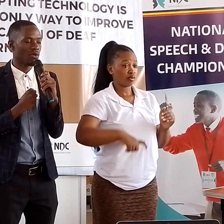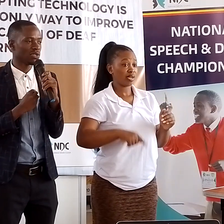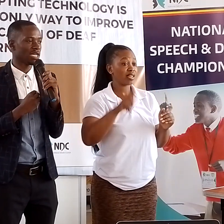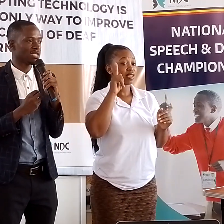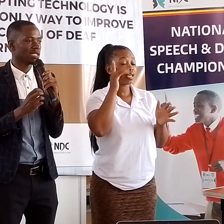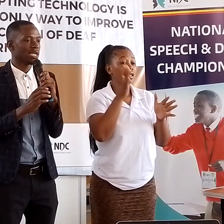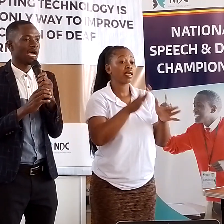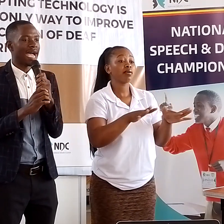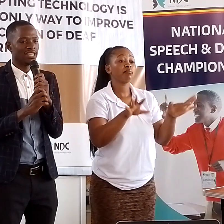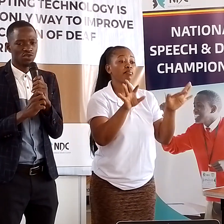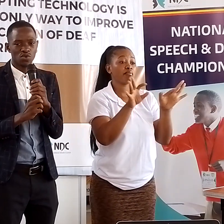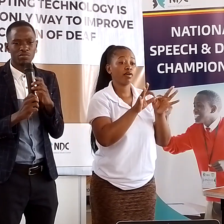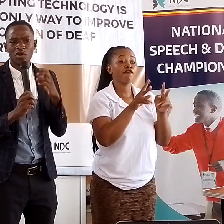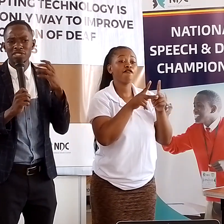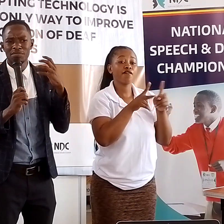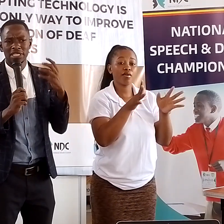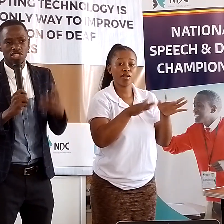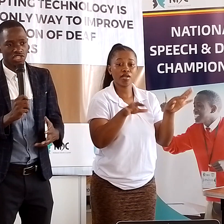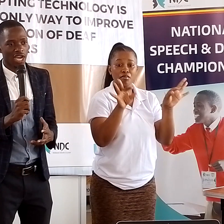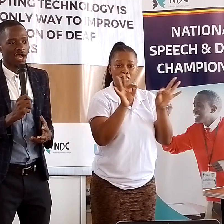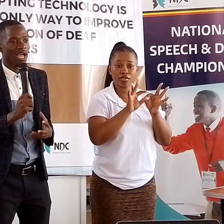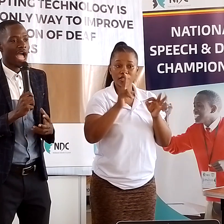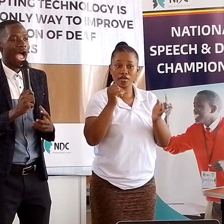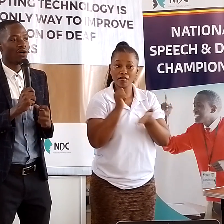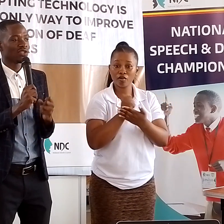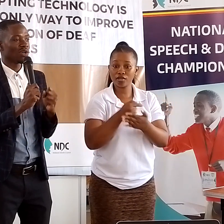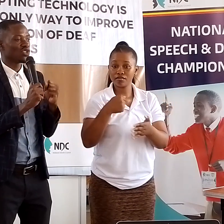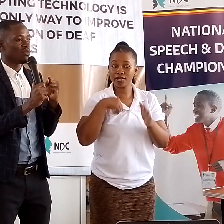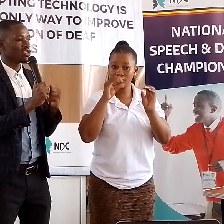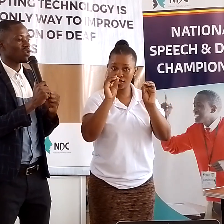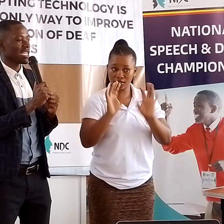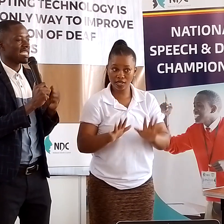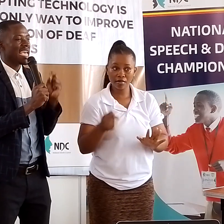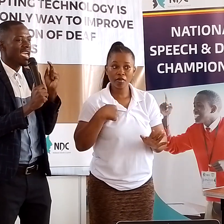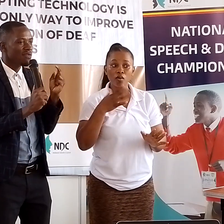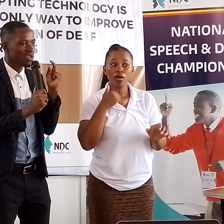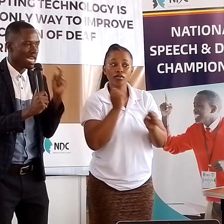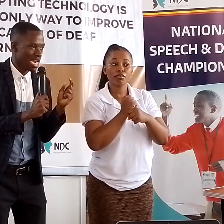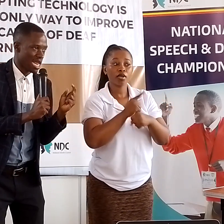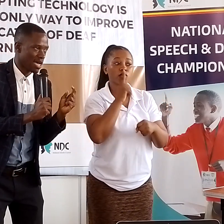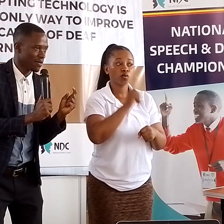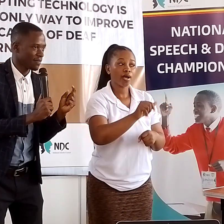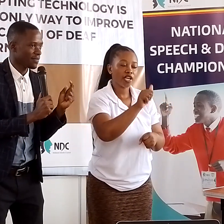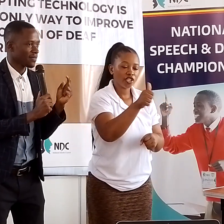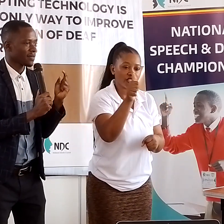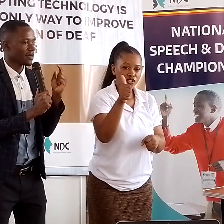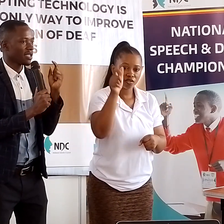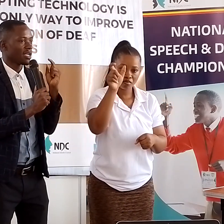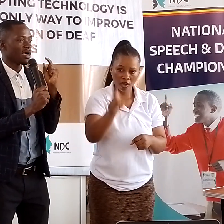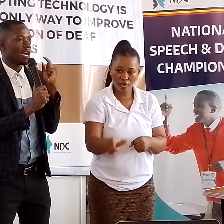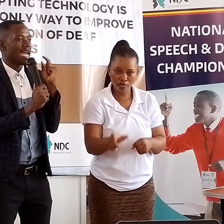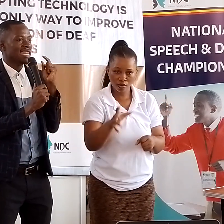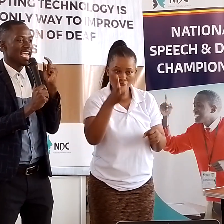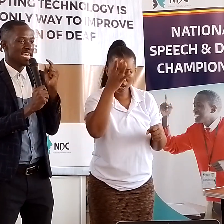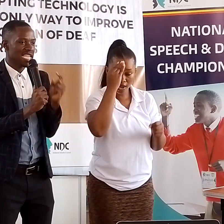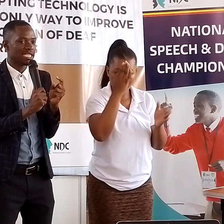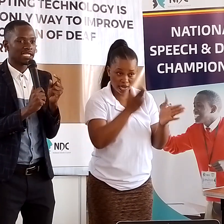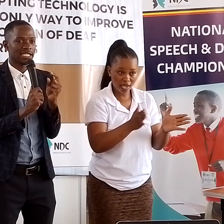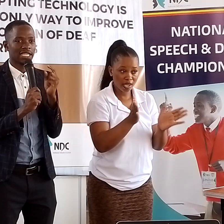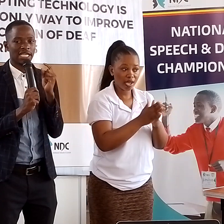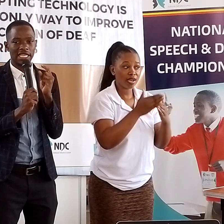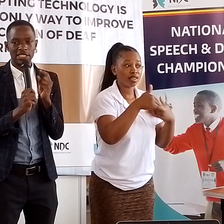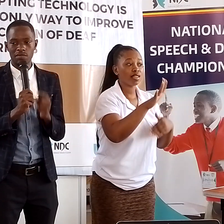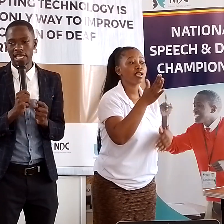very important. And two, because I'm a teacher, I always want to make sure that every learner and their